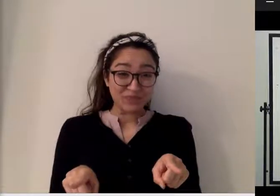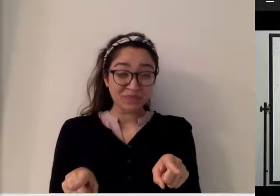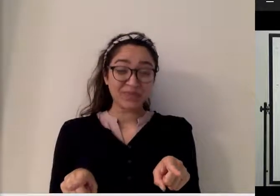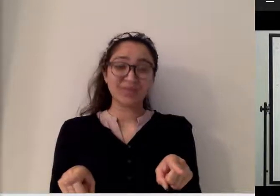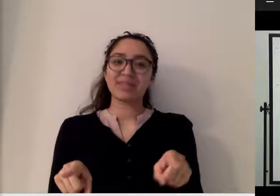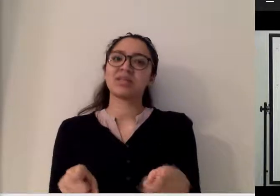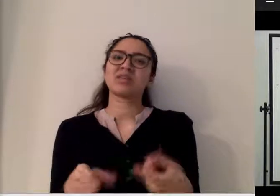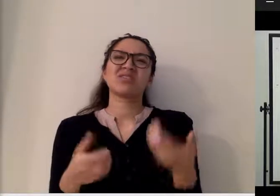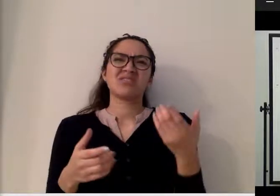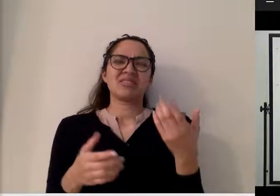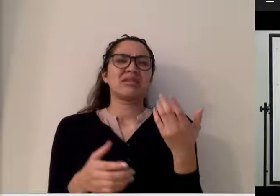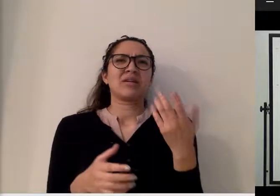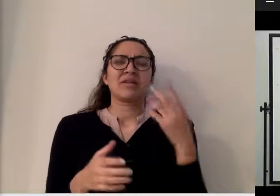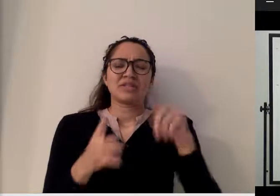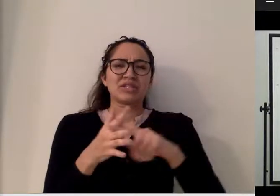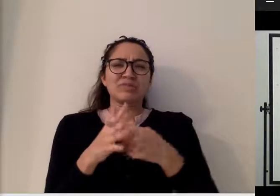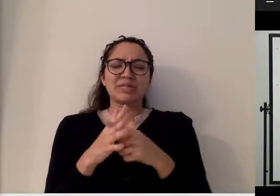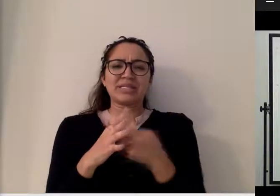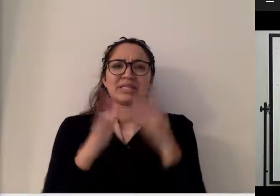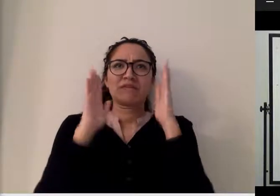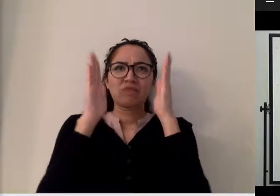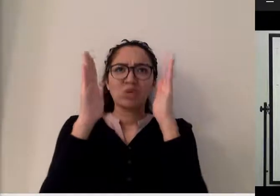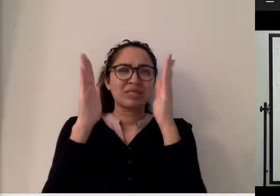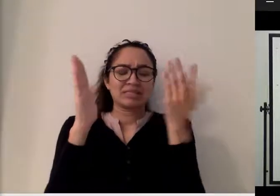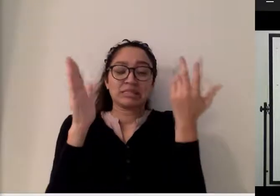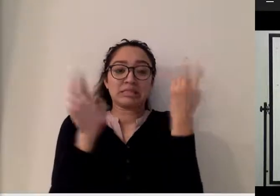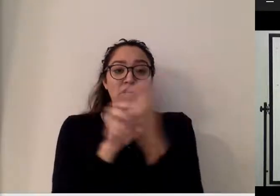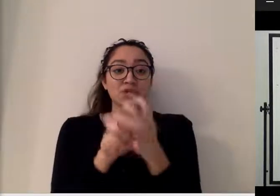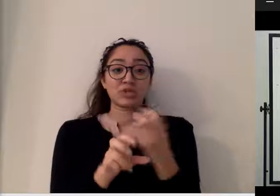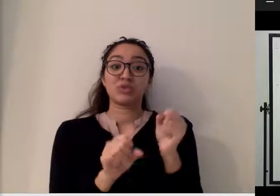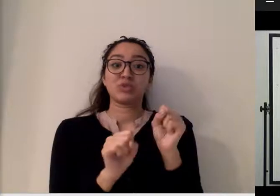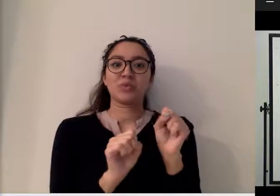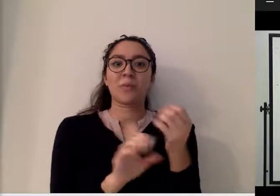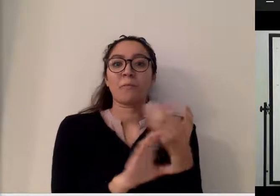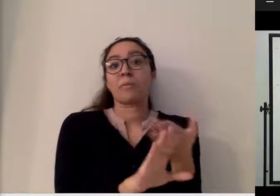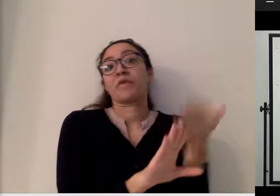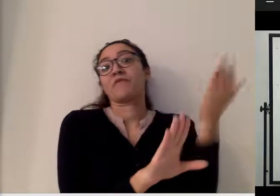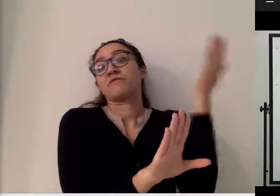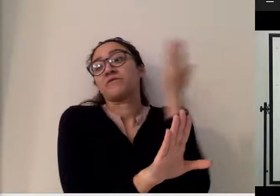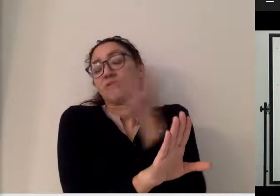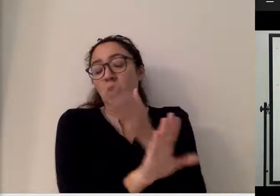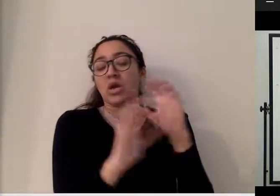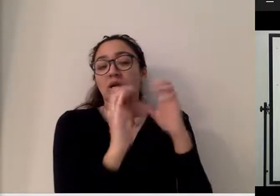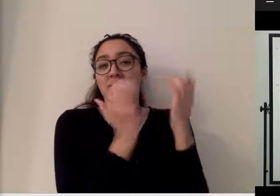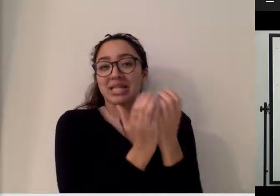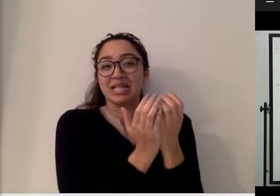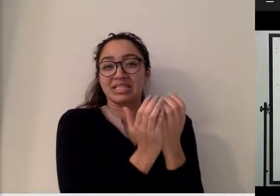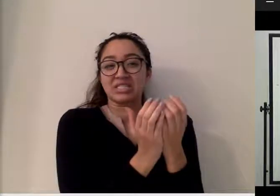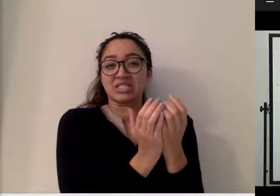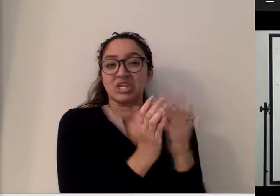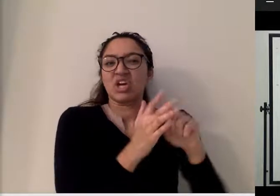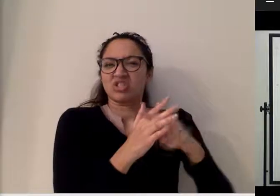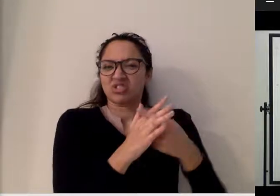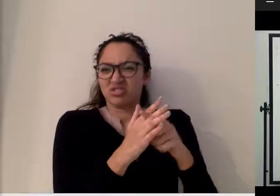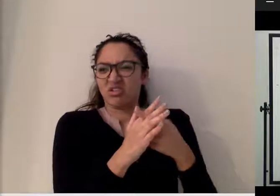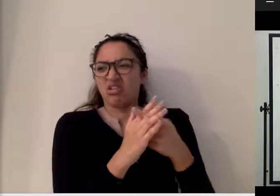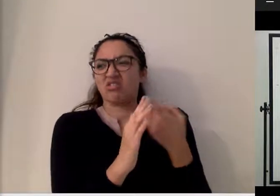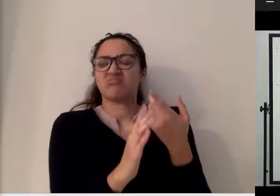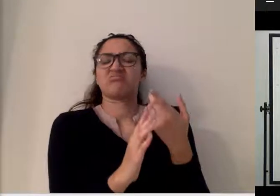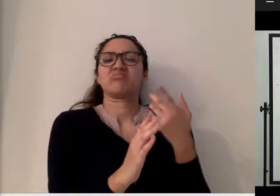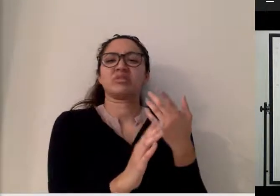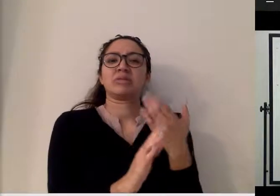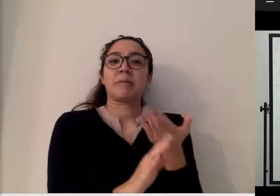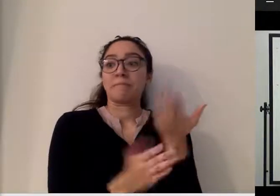So if you were to spend 5 to 10 minutes before class, right before or earlier that morning or even the